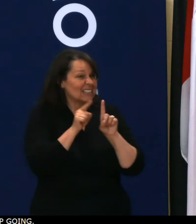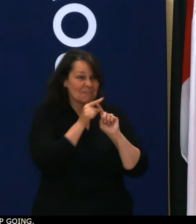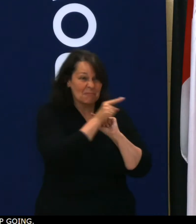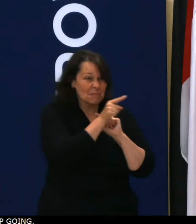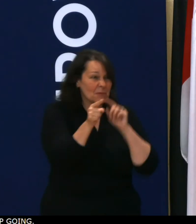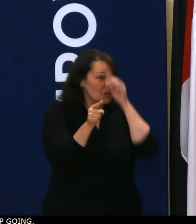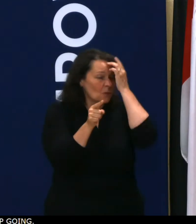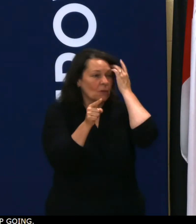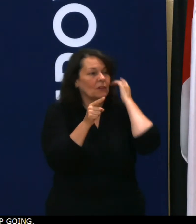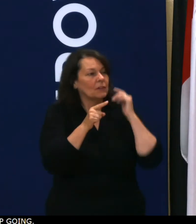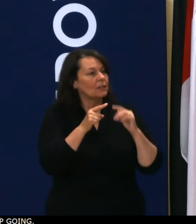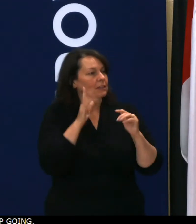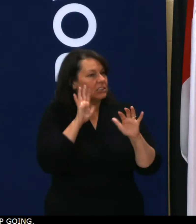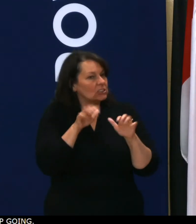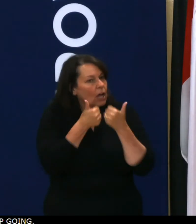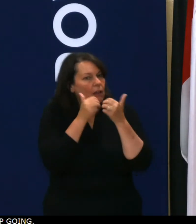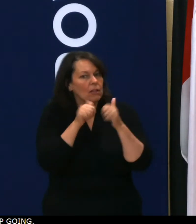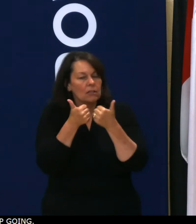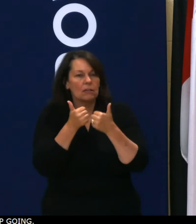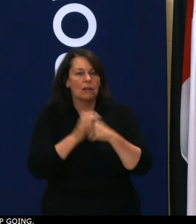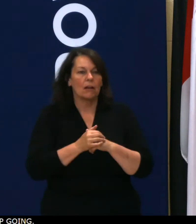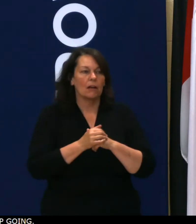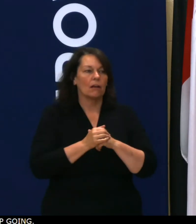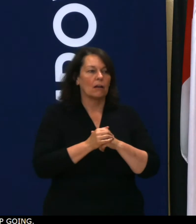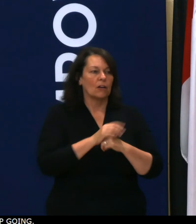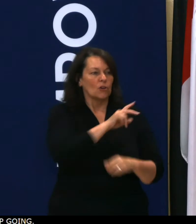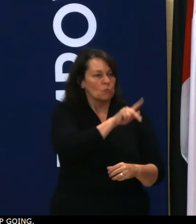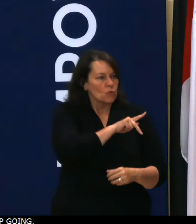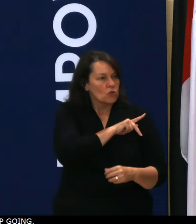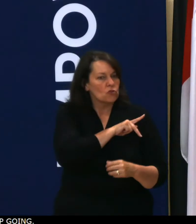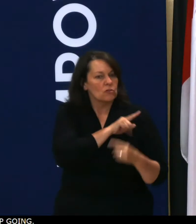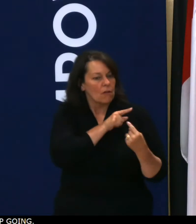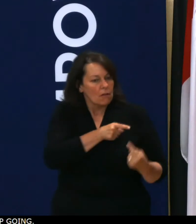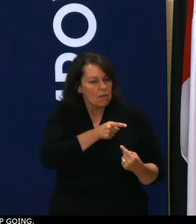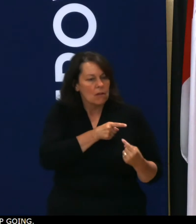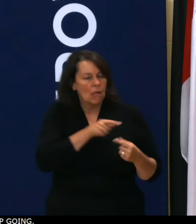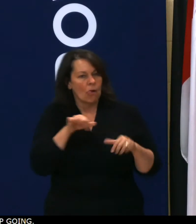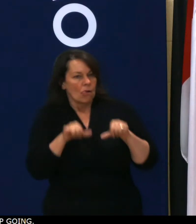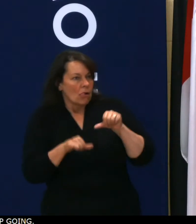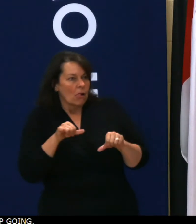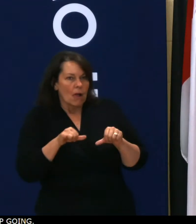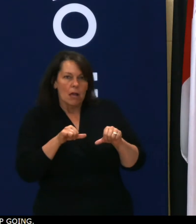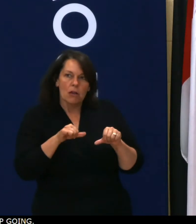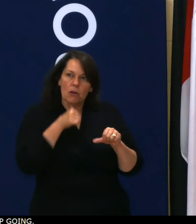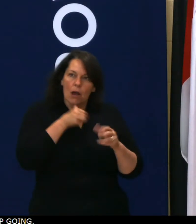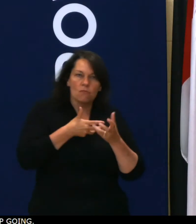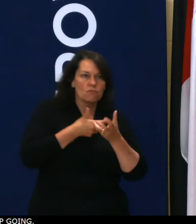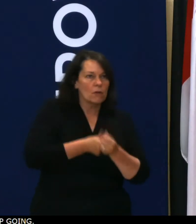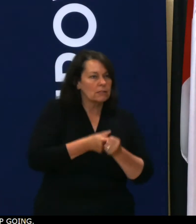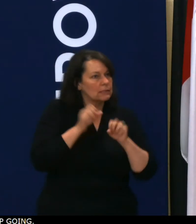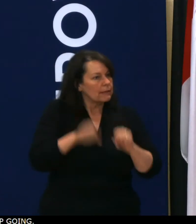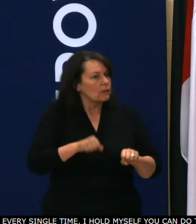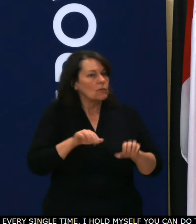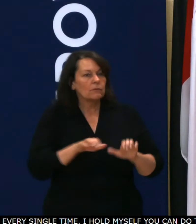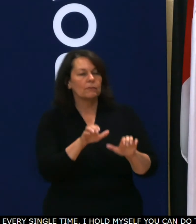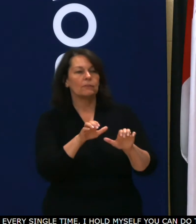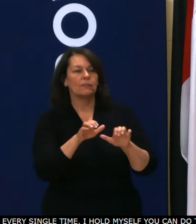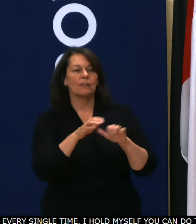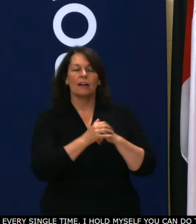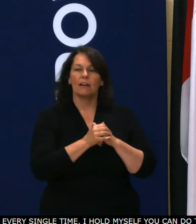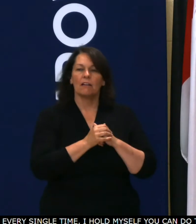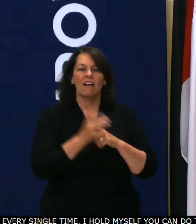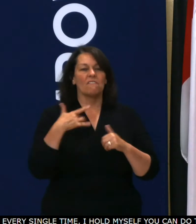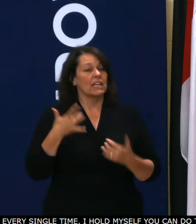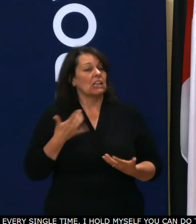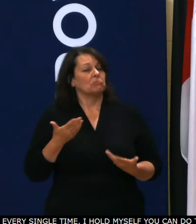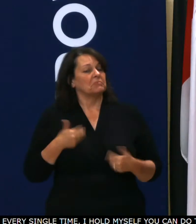here at NSCC. We've battled personal struggles, self-doubt, and moments when giving up seems like the easiest